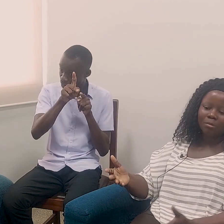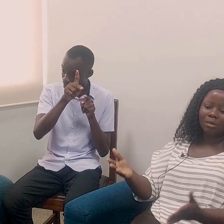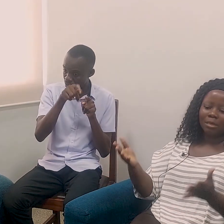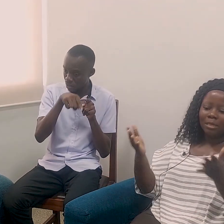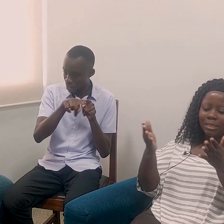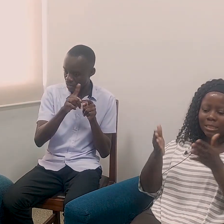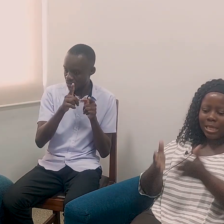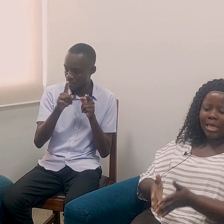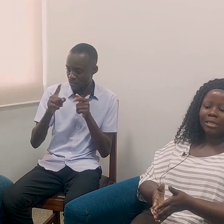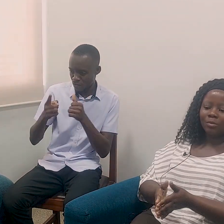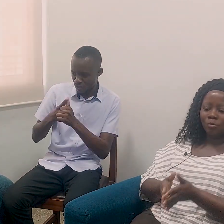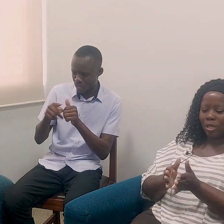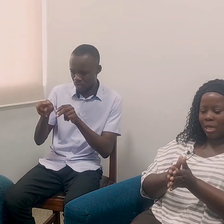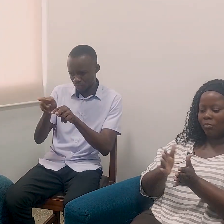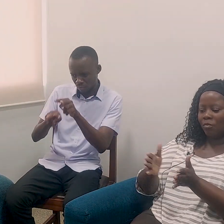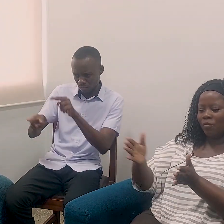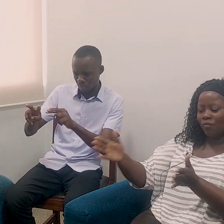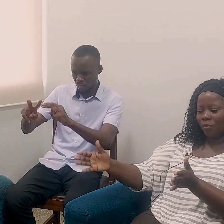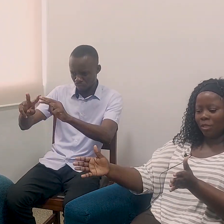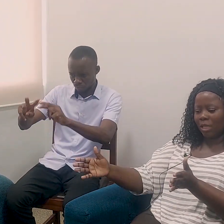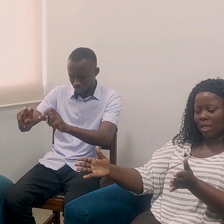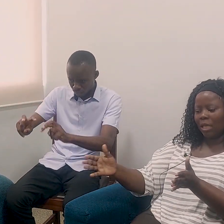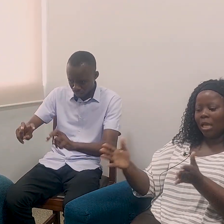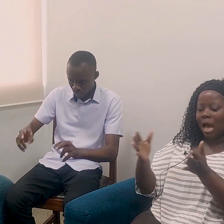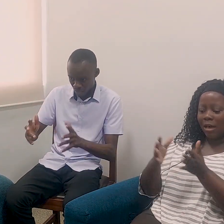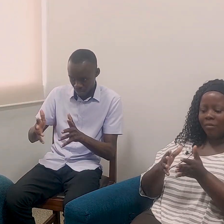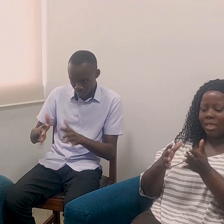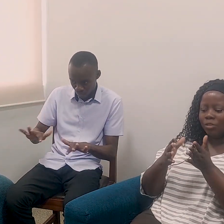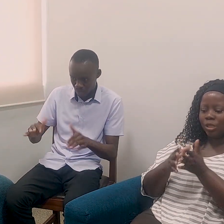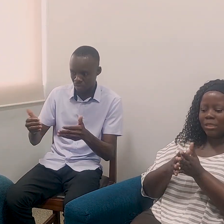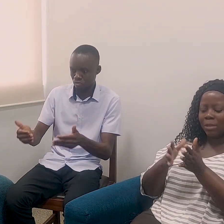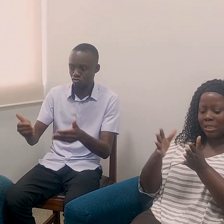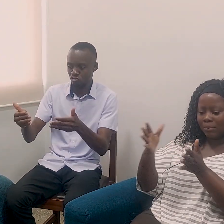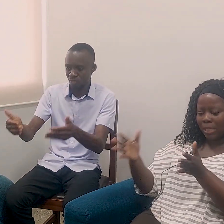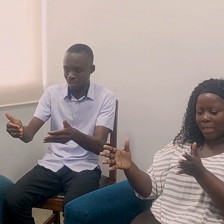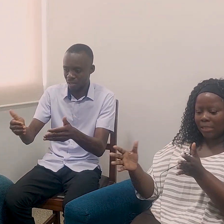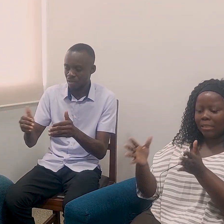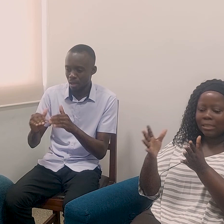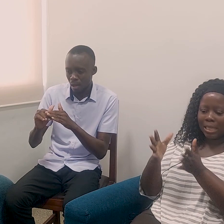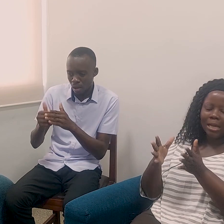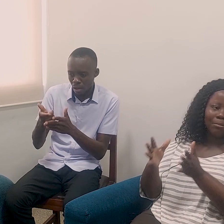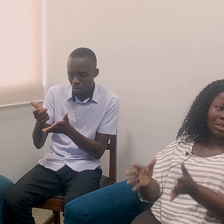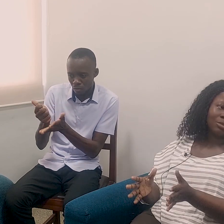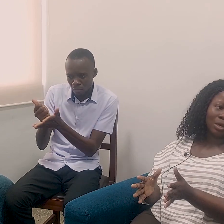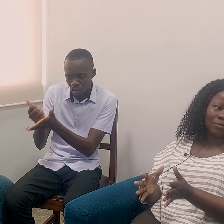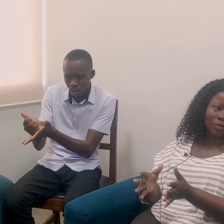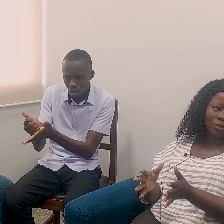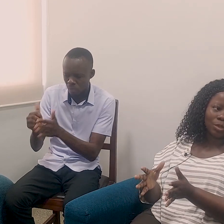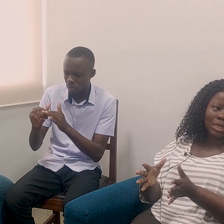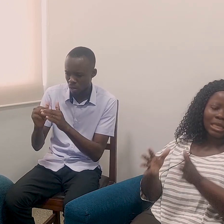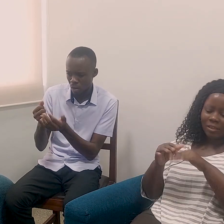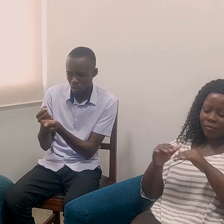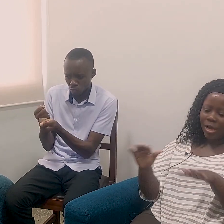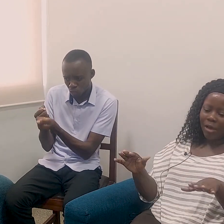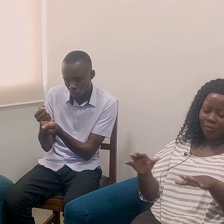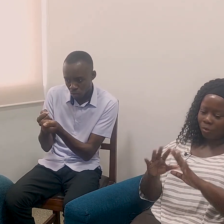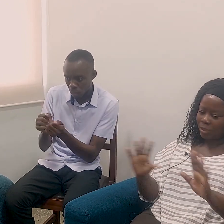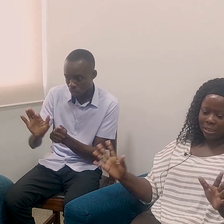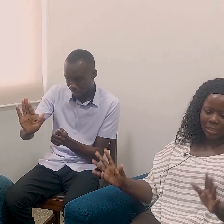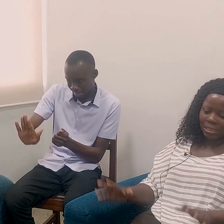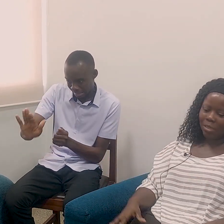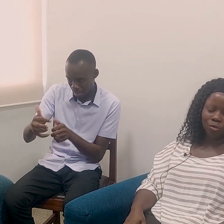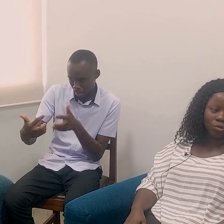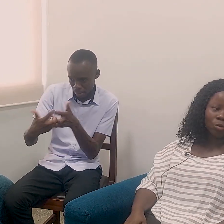diagnose. Then we can move it from there, having a treatment plan that can best work for you. If you have